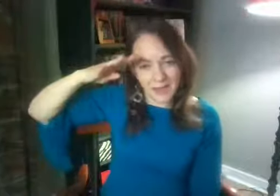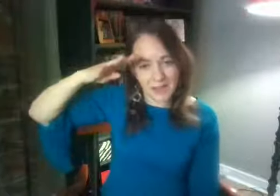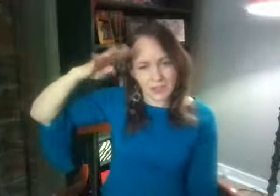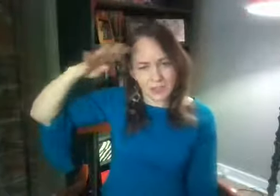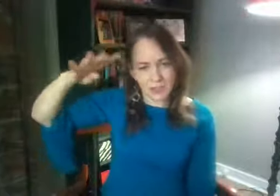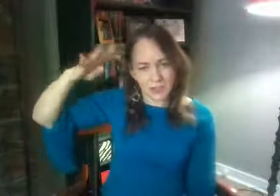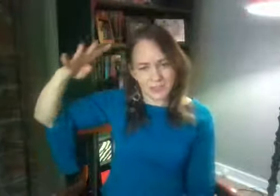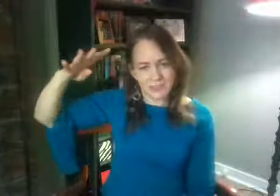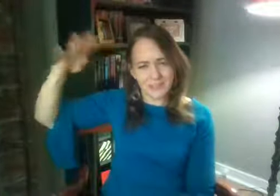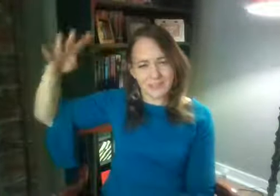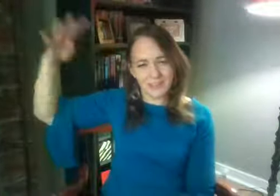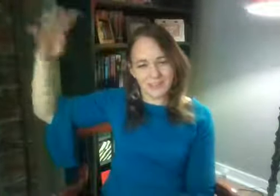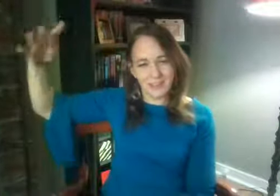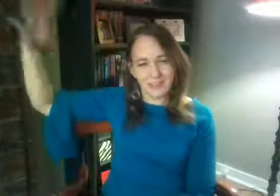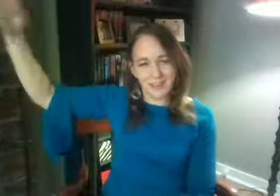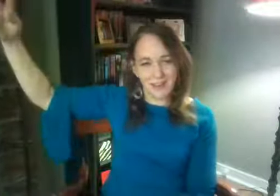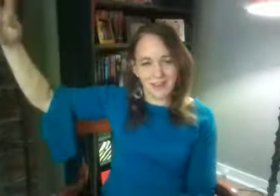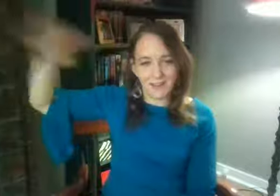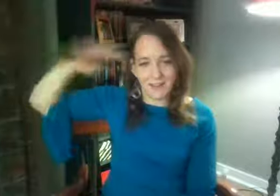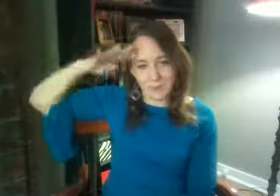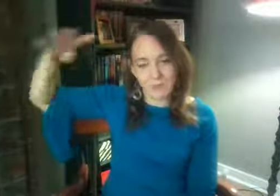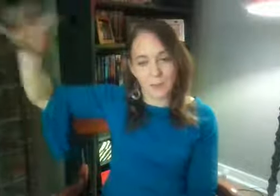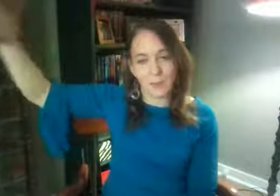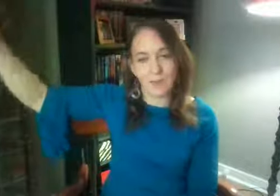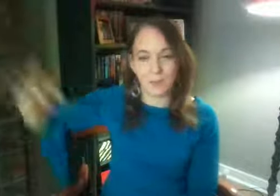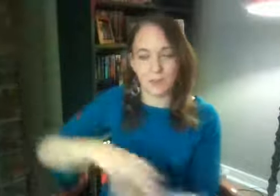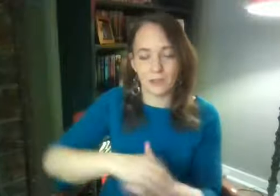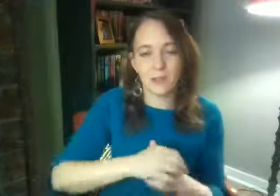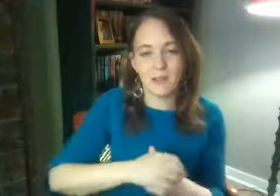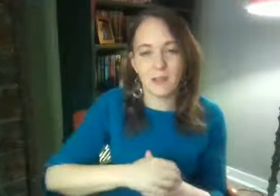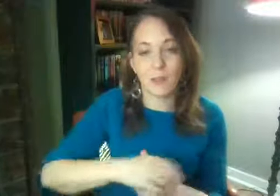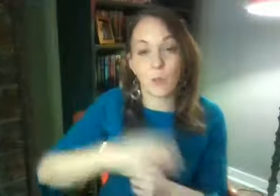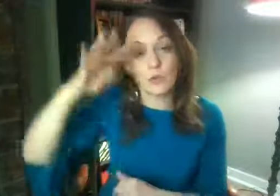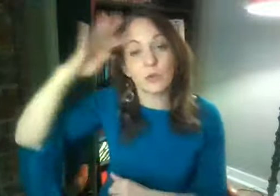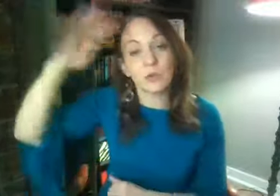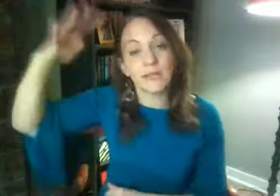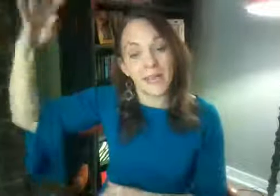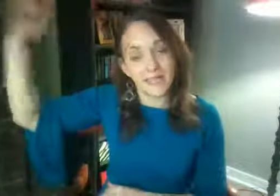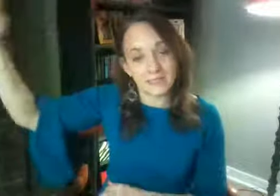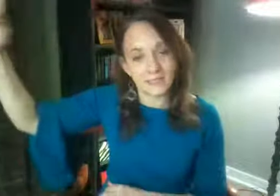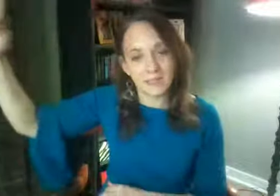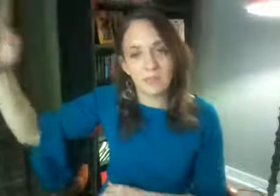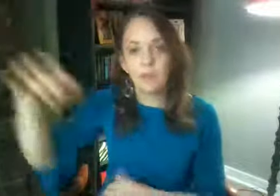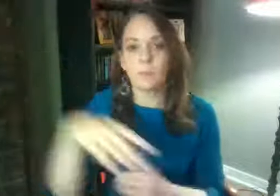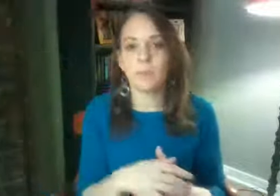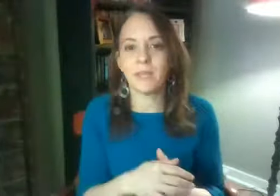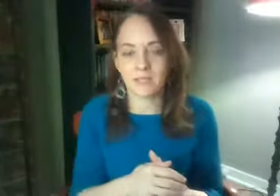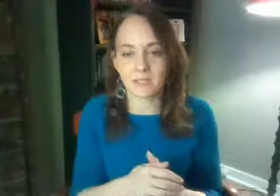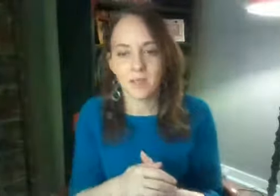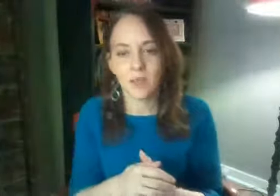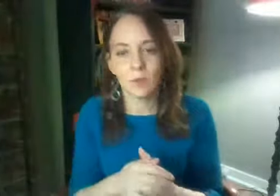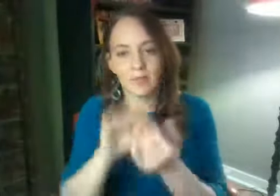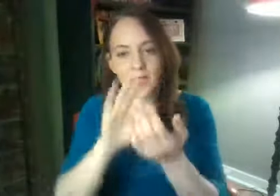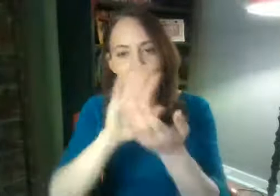kind of circles in the air as it moves up and away from you. The one who creates peace.